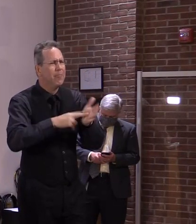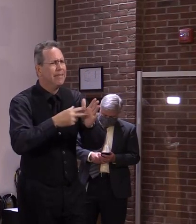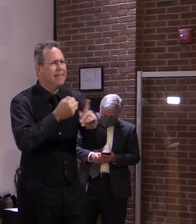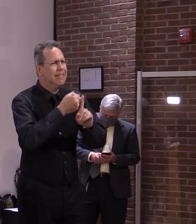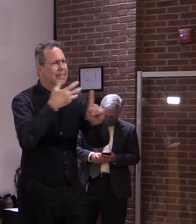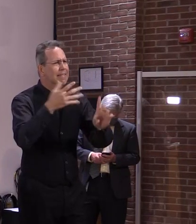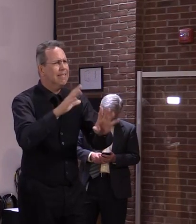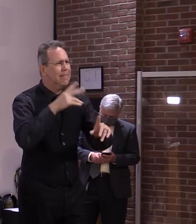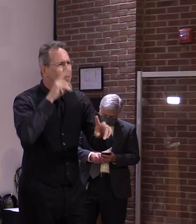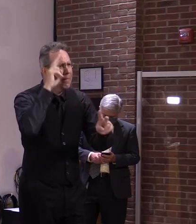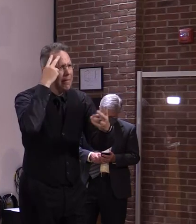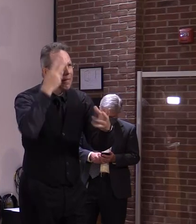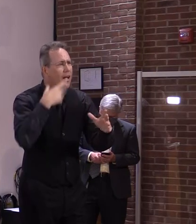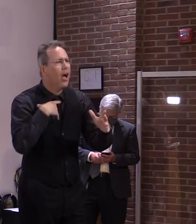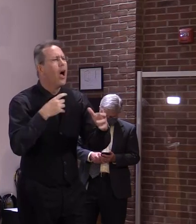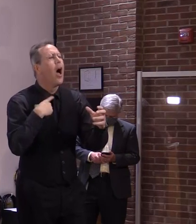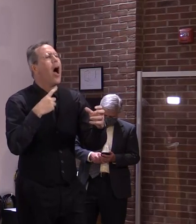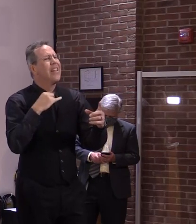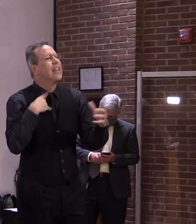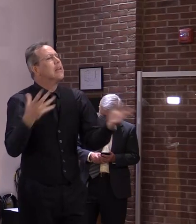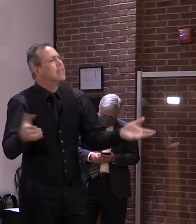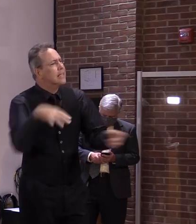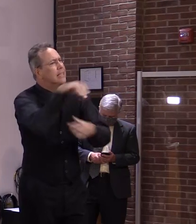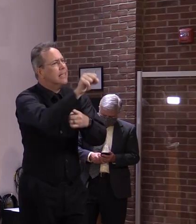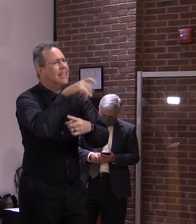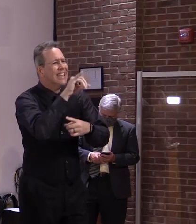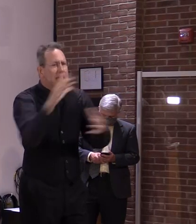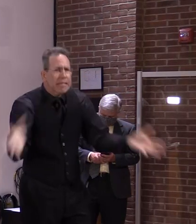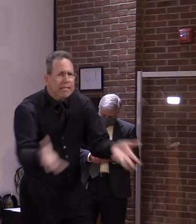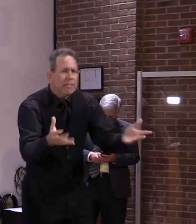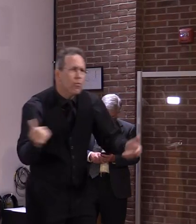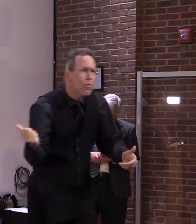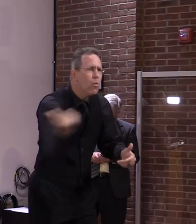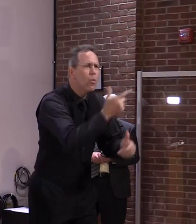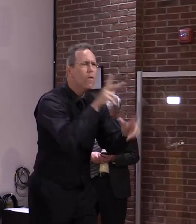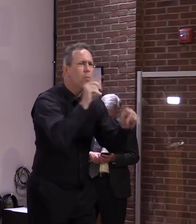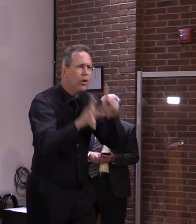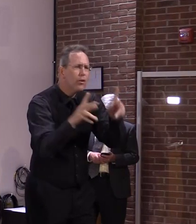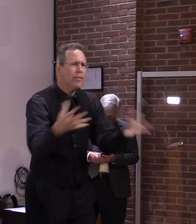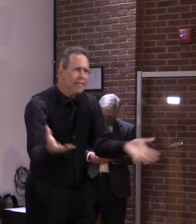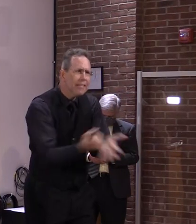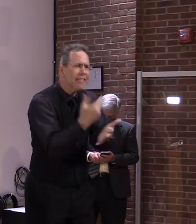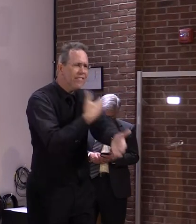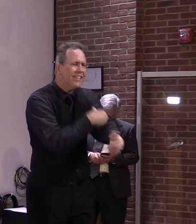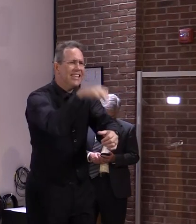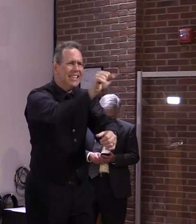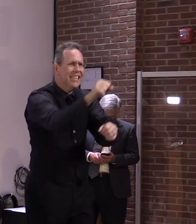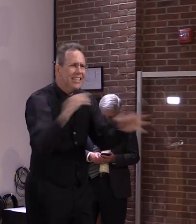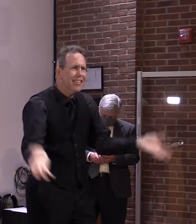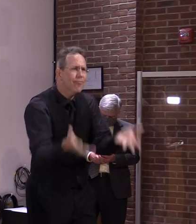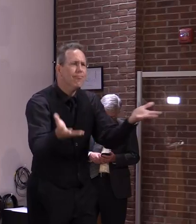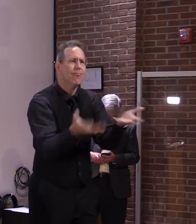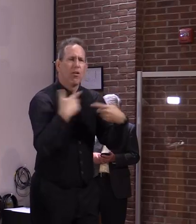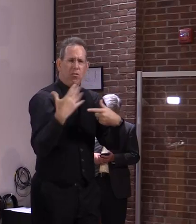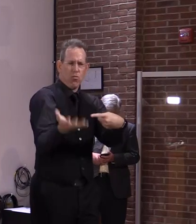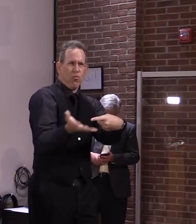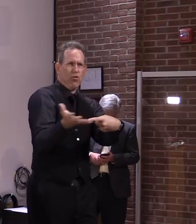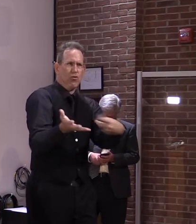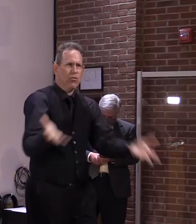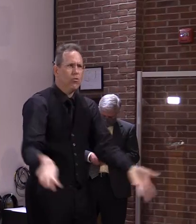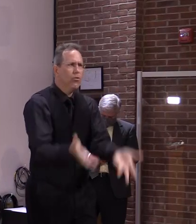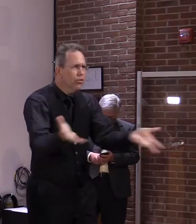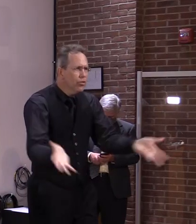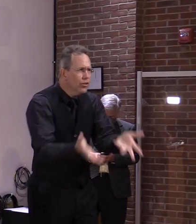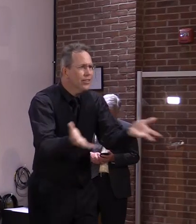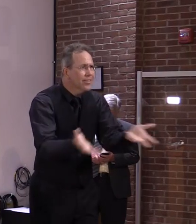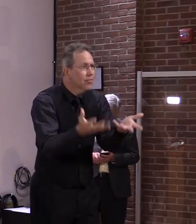vaccines, and I'm recommending all employers do everything they can to enhance the likelihood